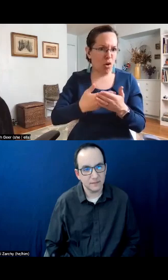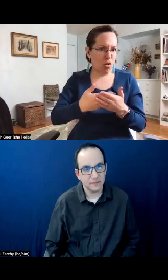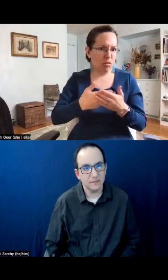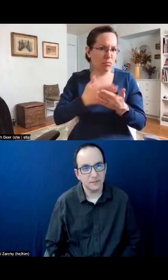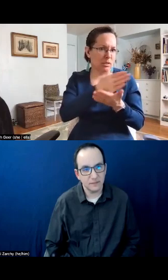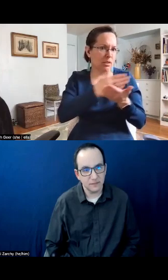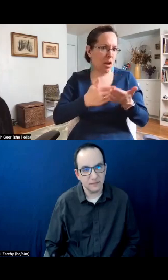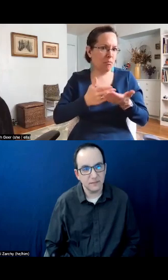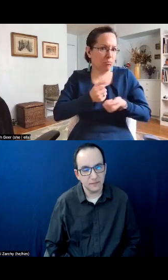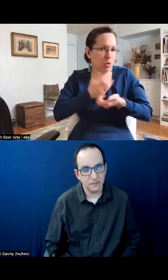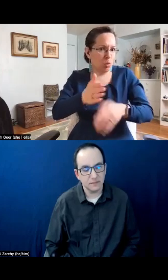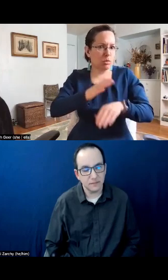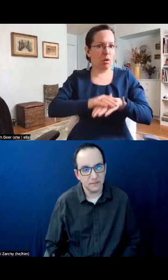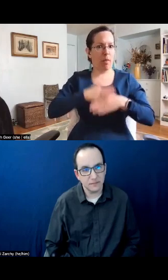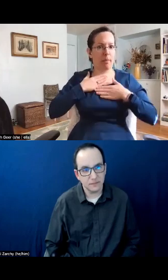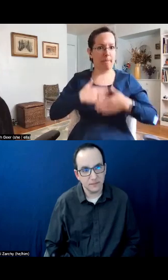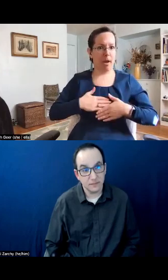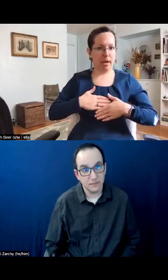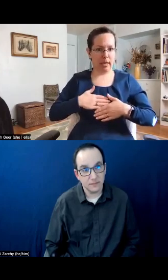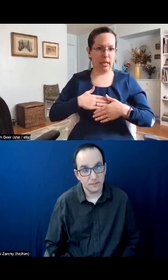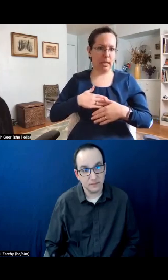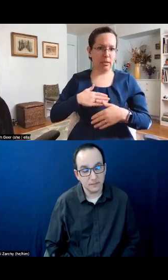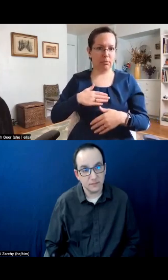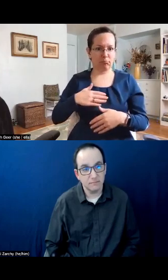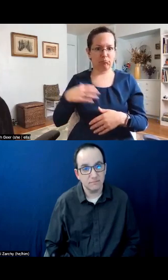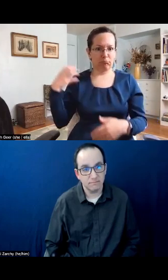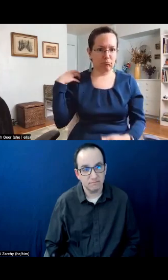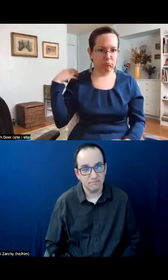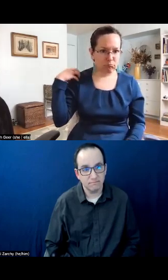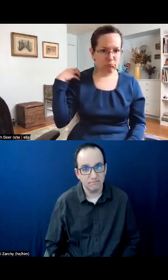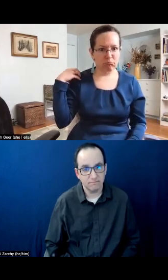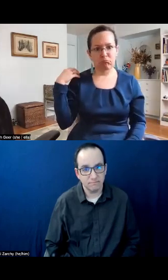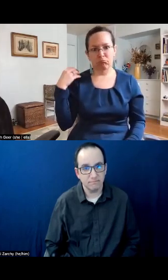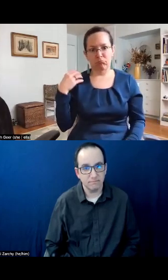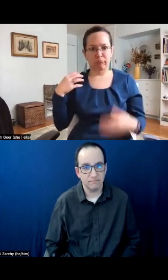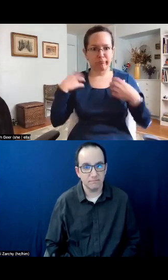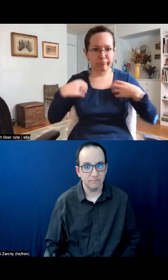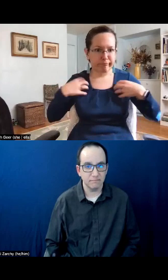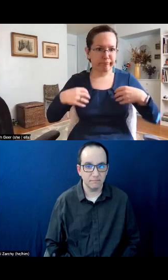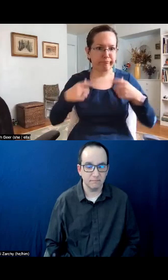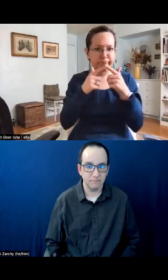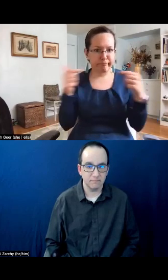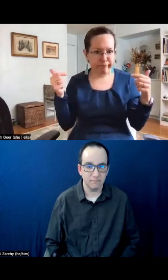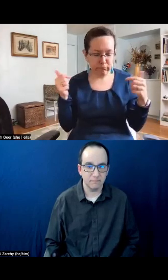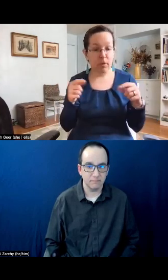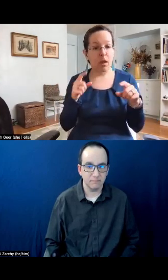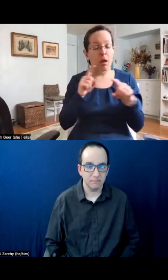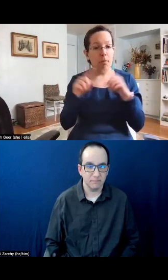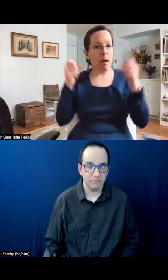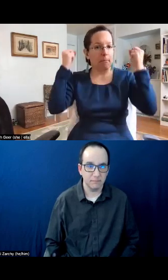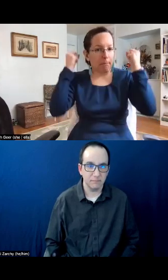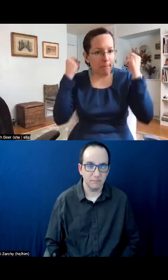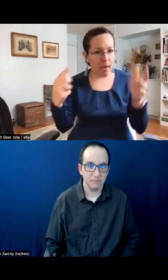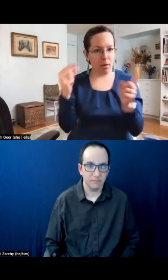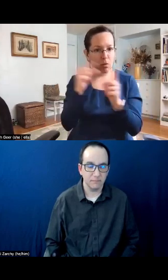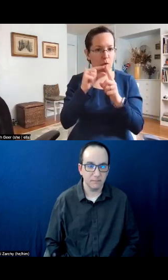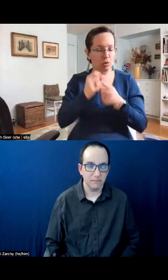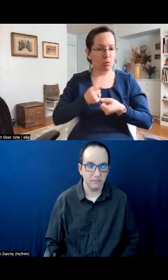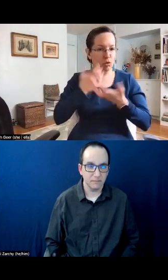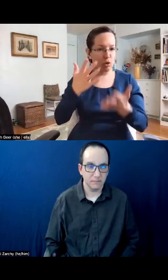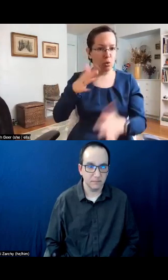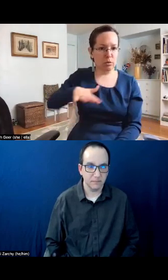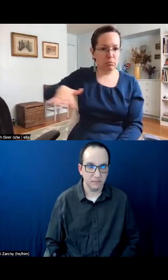way to set up the characters, the subject, the object, the reference points that we'll be using to bring this story to